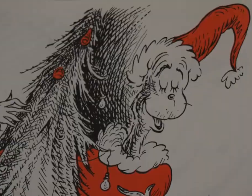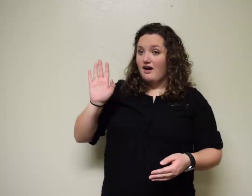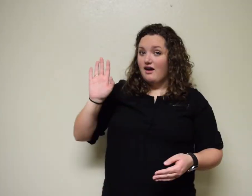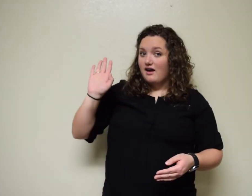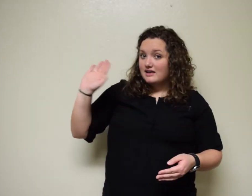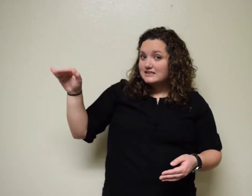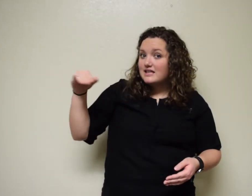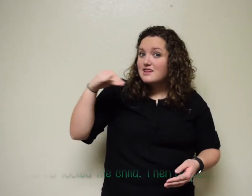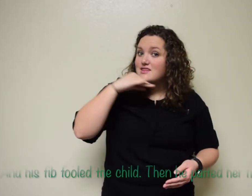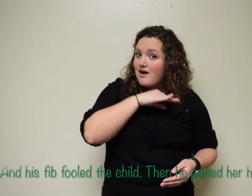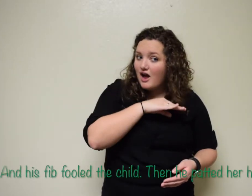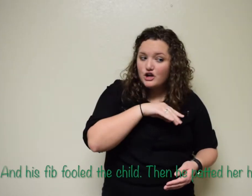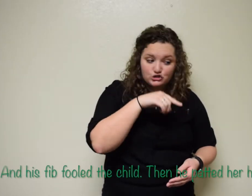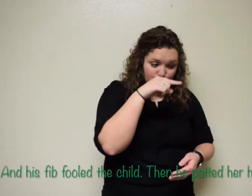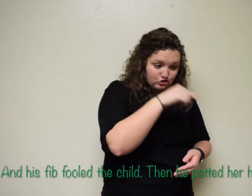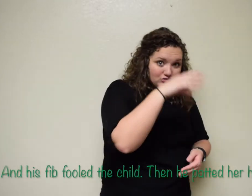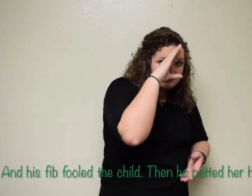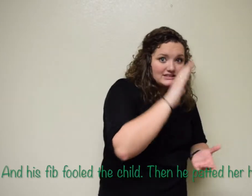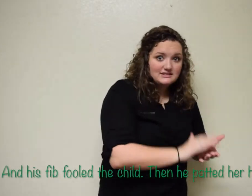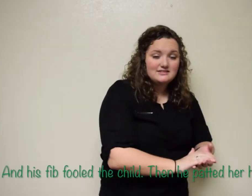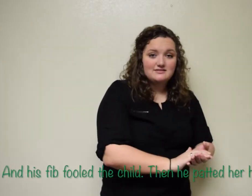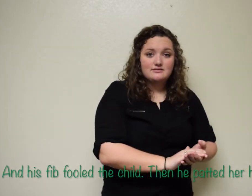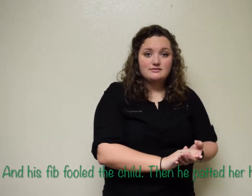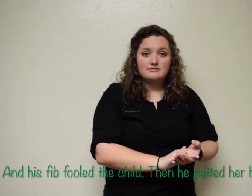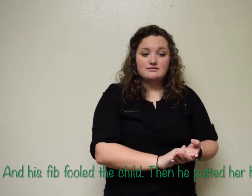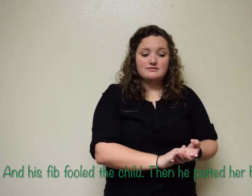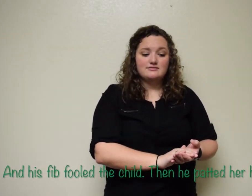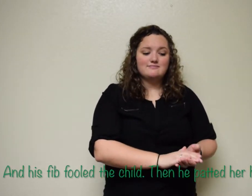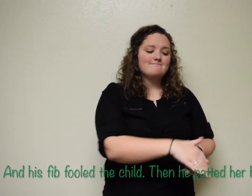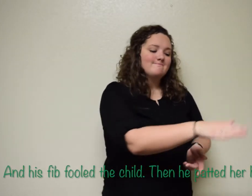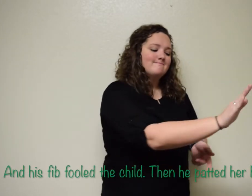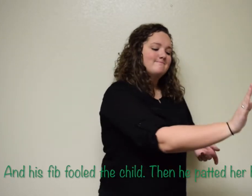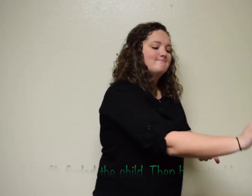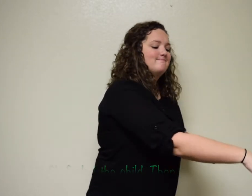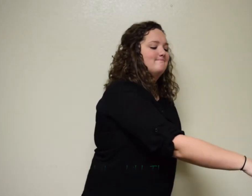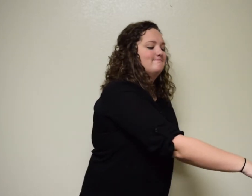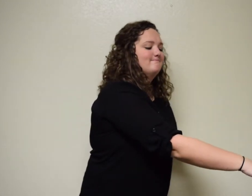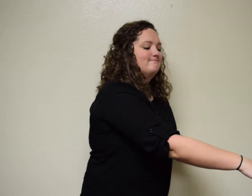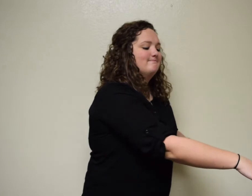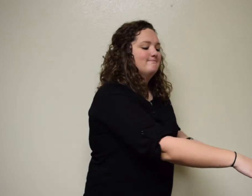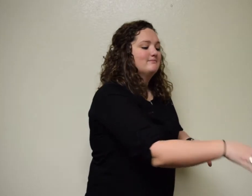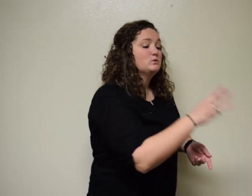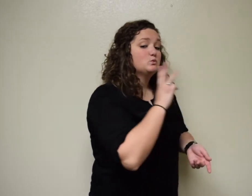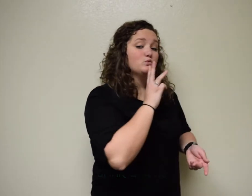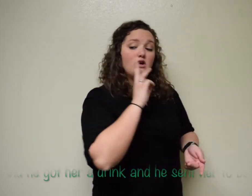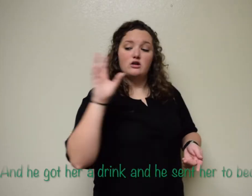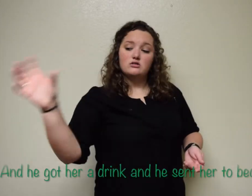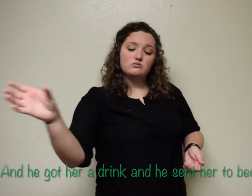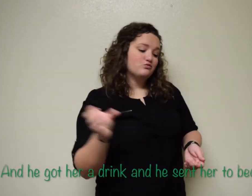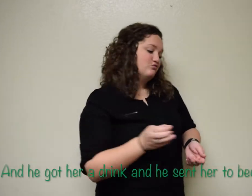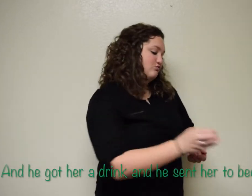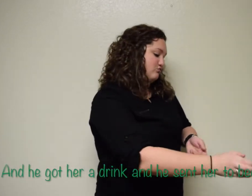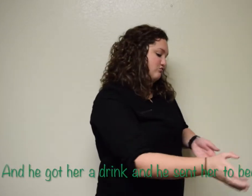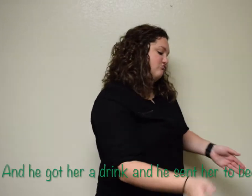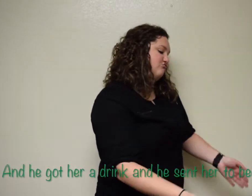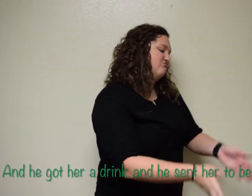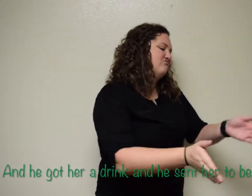and his fib fooled the child then he patted her head and he got her a drink and he sent her to bed